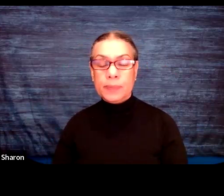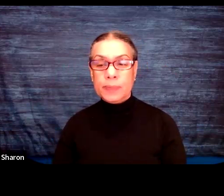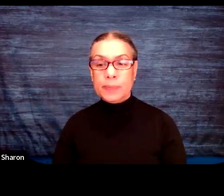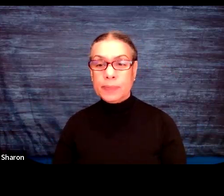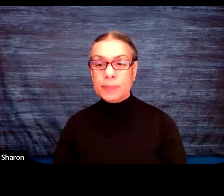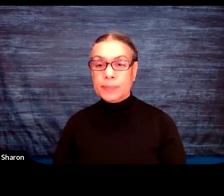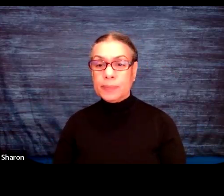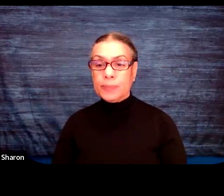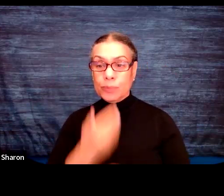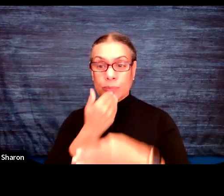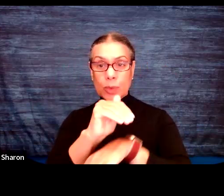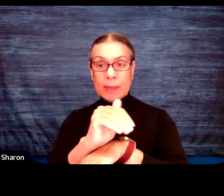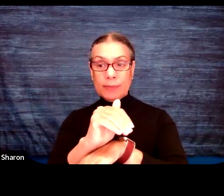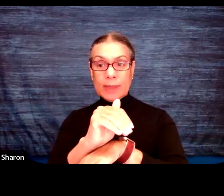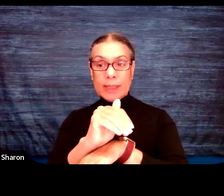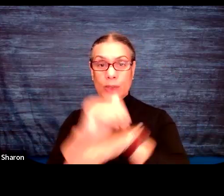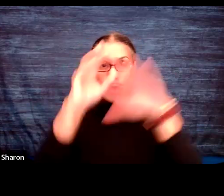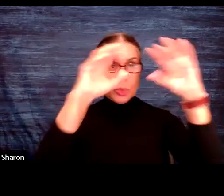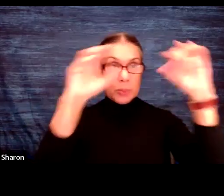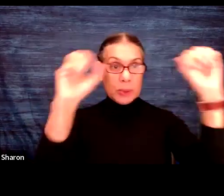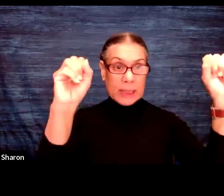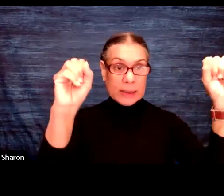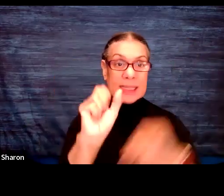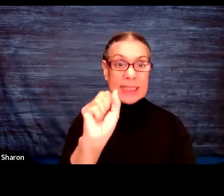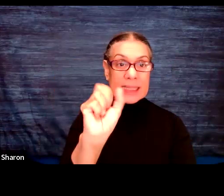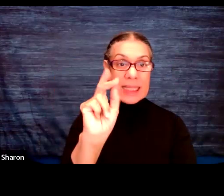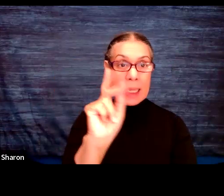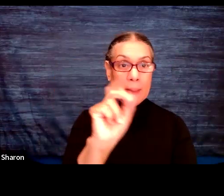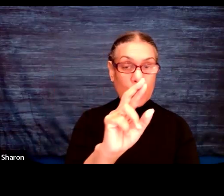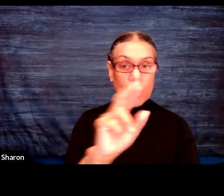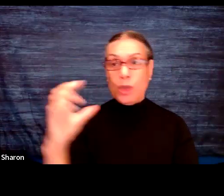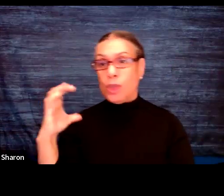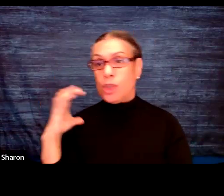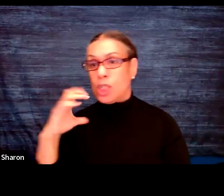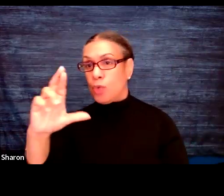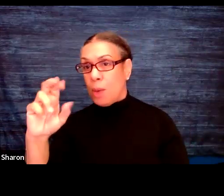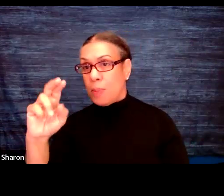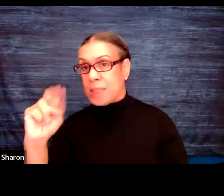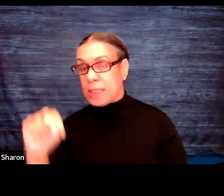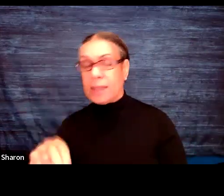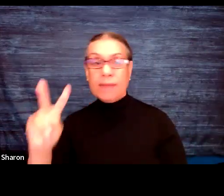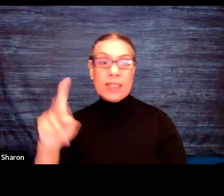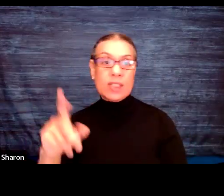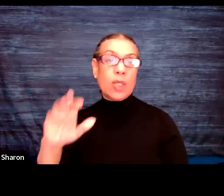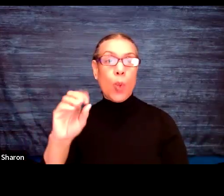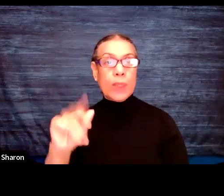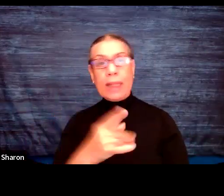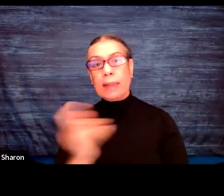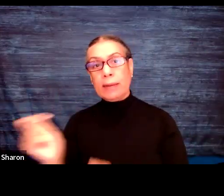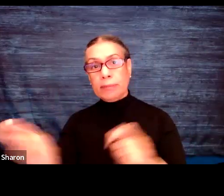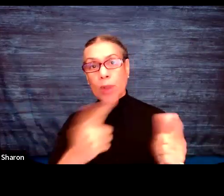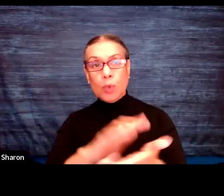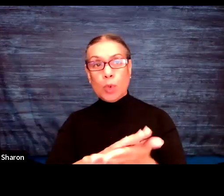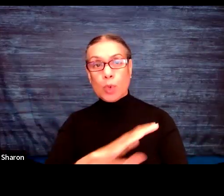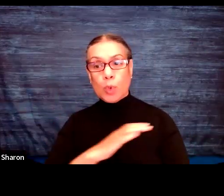Good evening, Superintendent Skipper, to Chair Robinson and Vice Chair O'Neill, and to the entire Boston